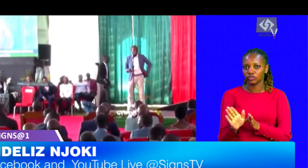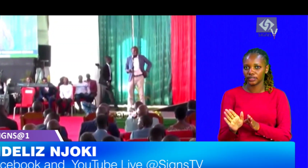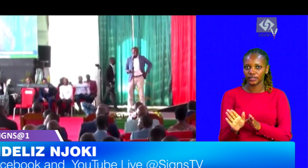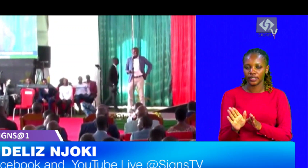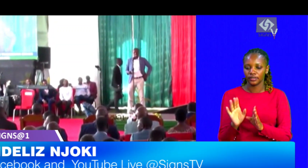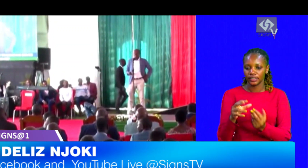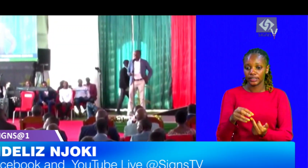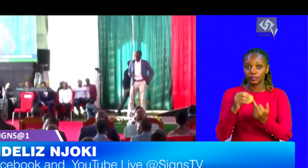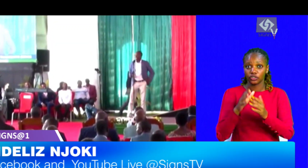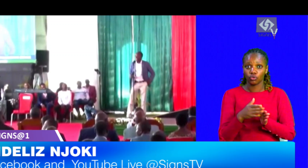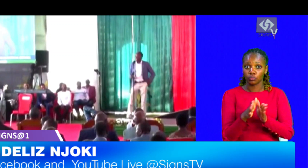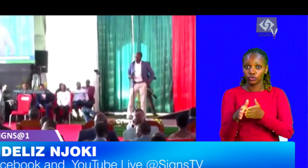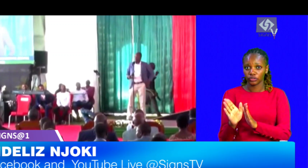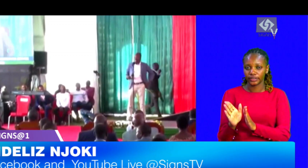kipekee ni kukaribisha